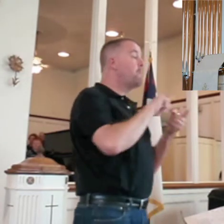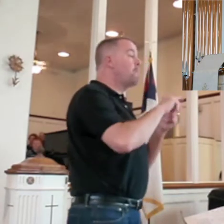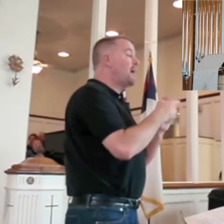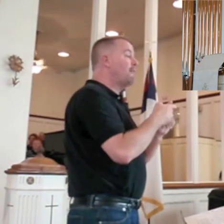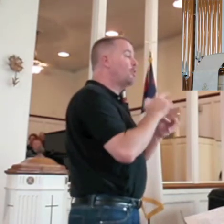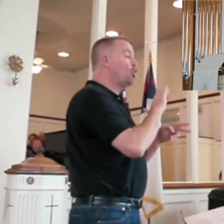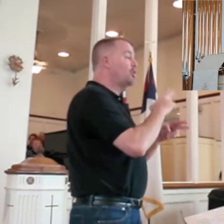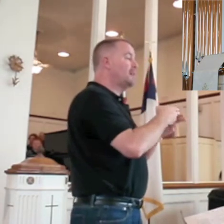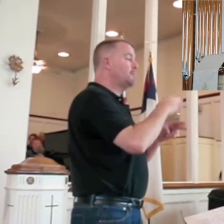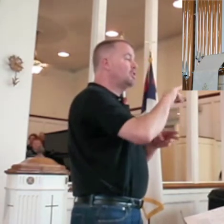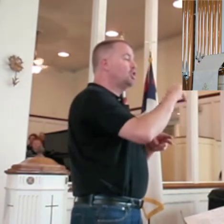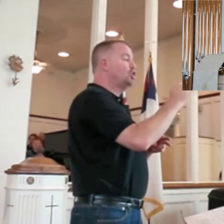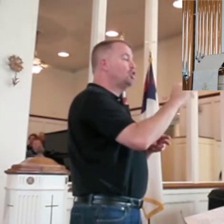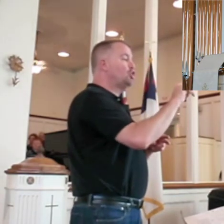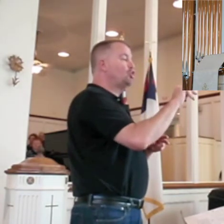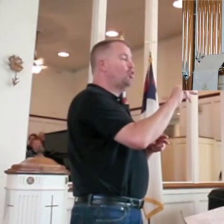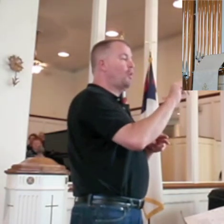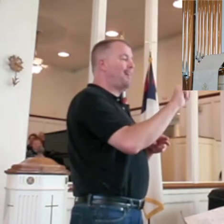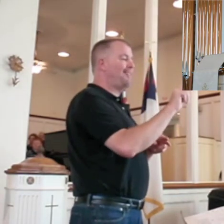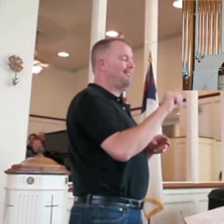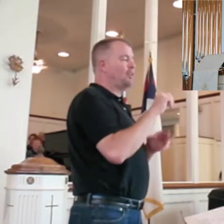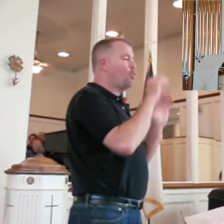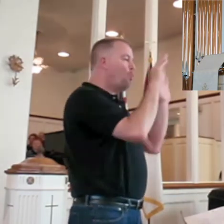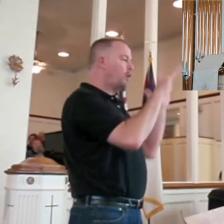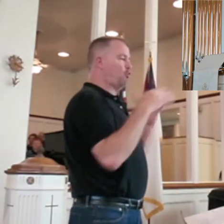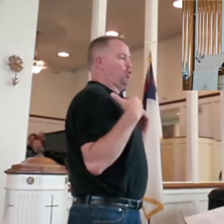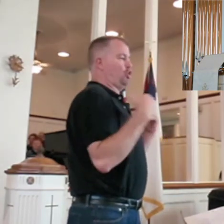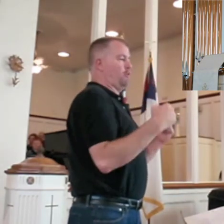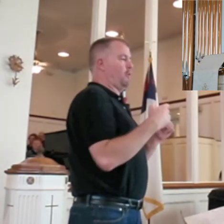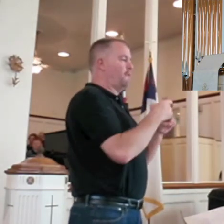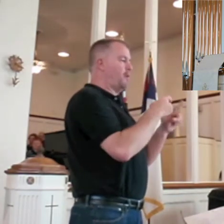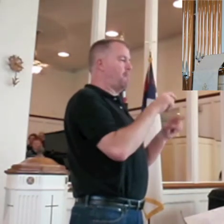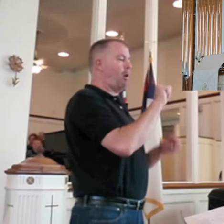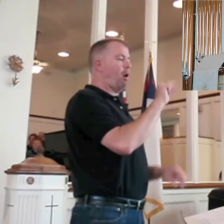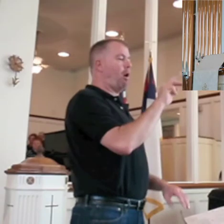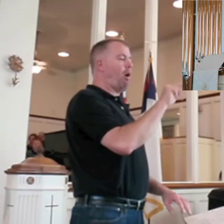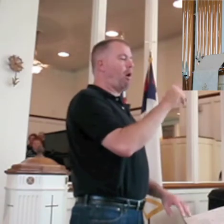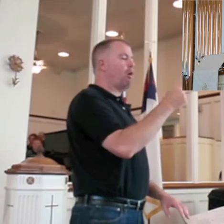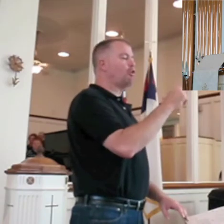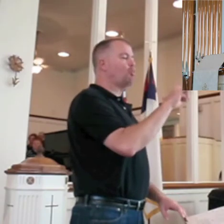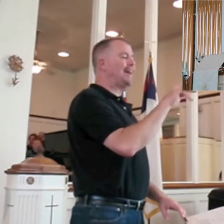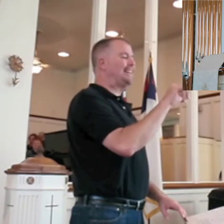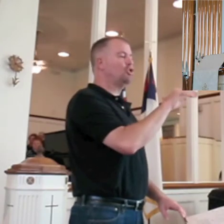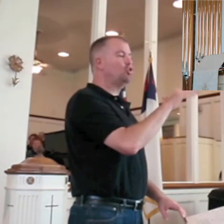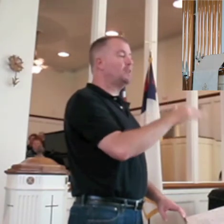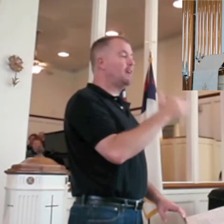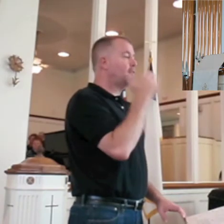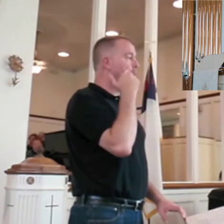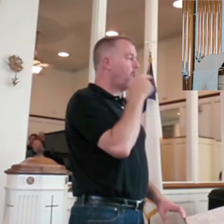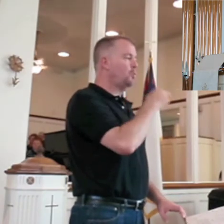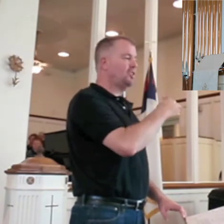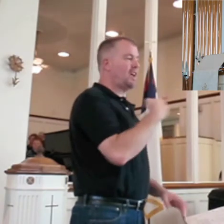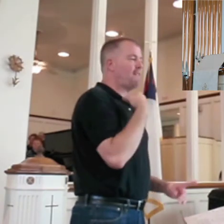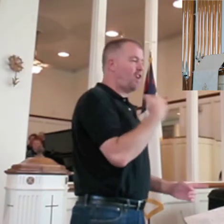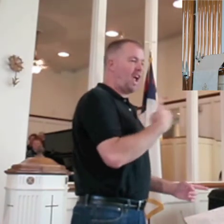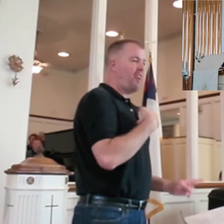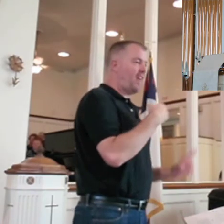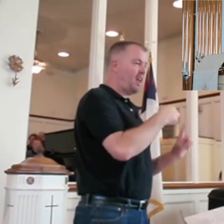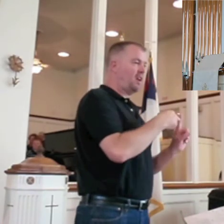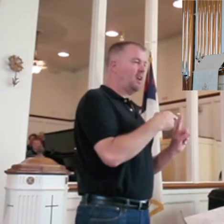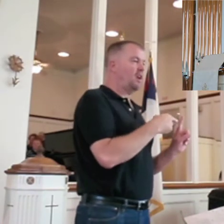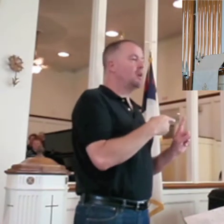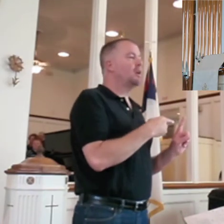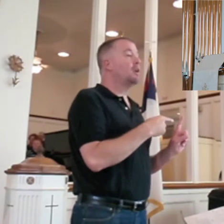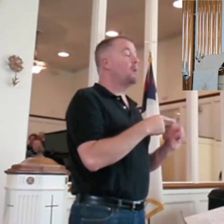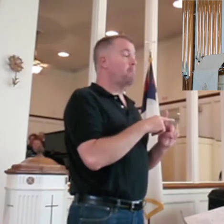My friend Joanne lives in a miraculous recovery from the crippling of arthritis, and she's doing so well that you'd never know that she